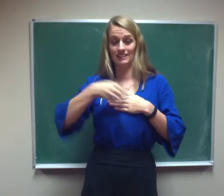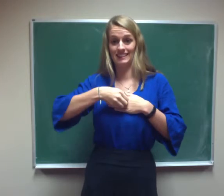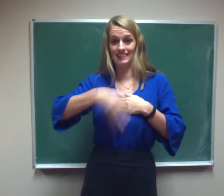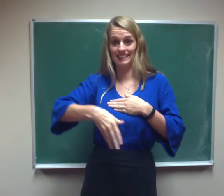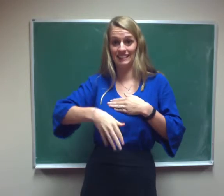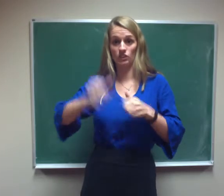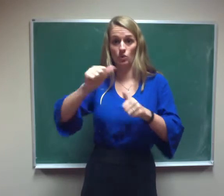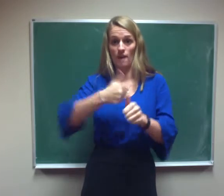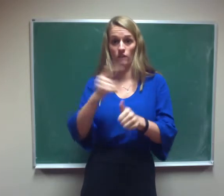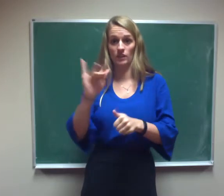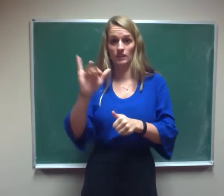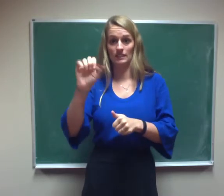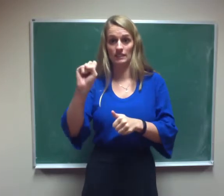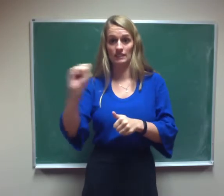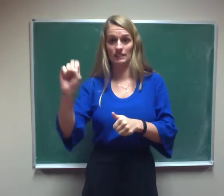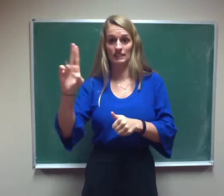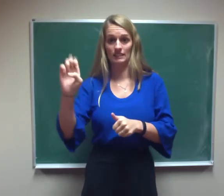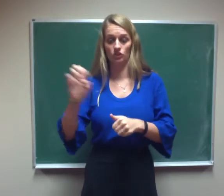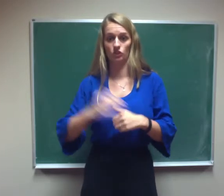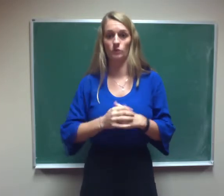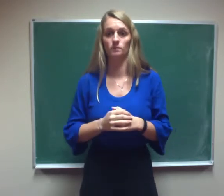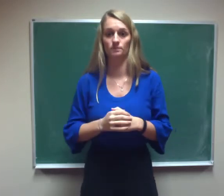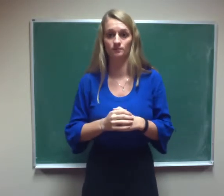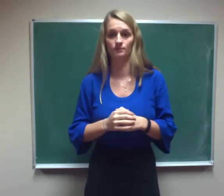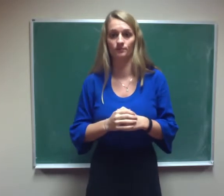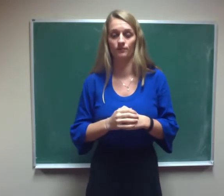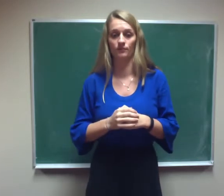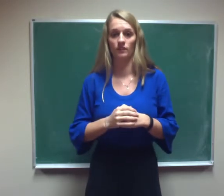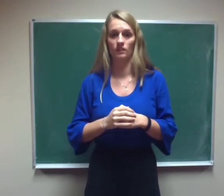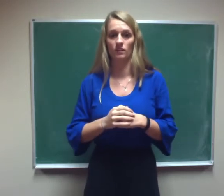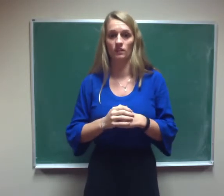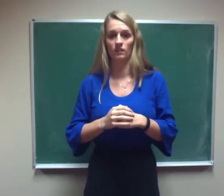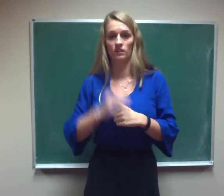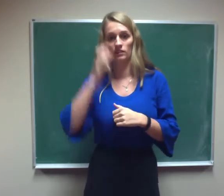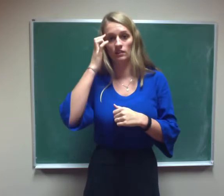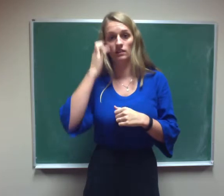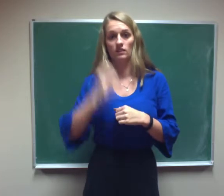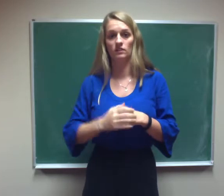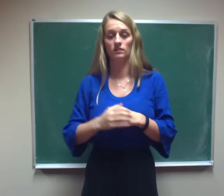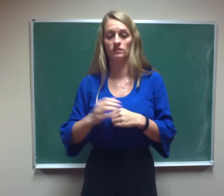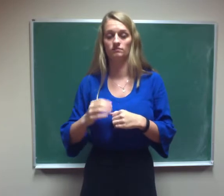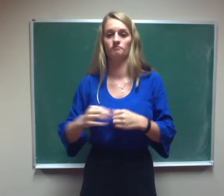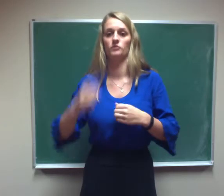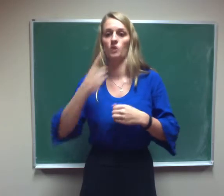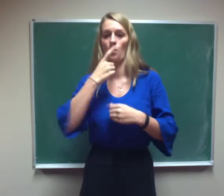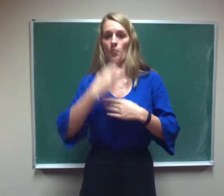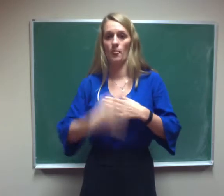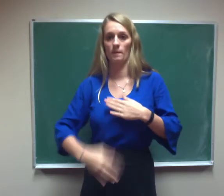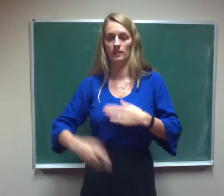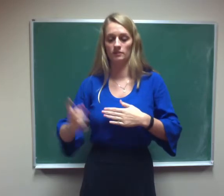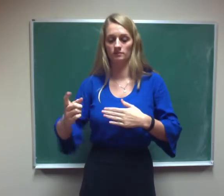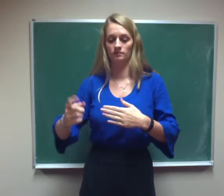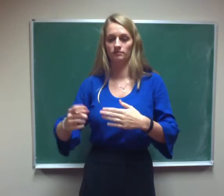Deoxygenated blood enters the right side of the heart in the small upper chamber called the right atrium. You can see that on the page that I've handed